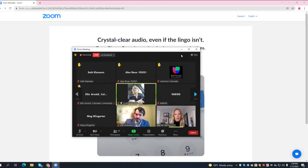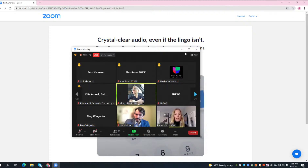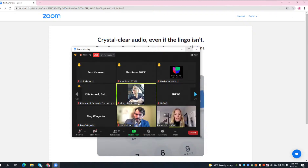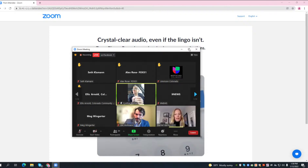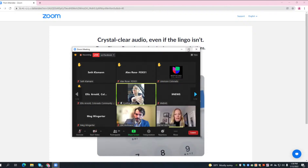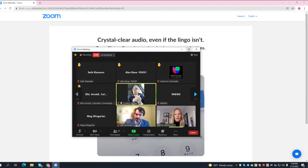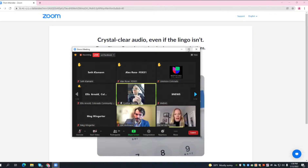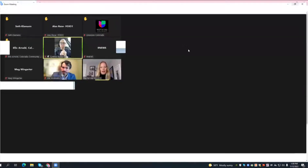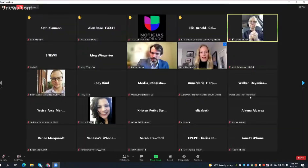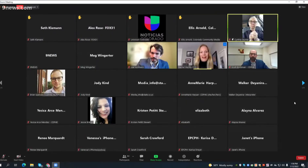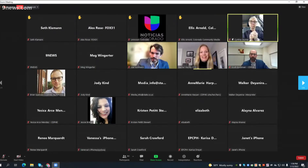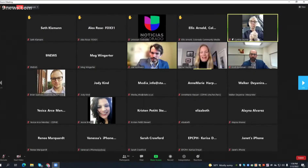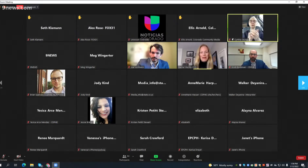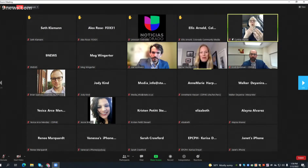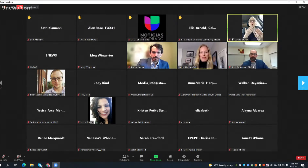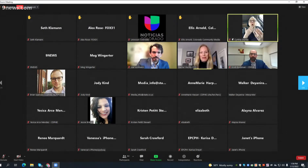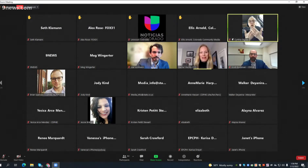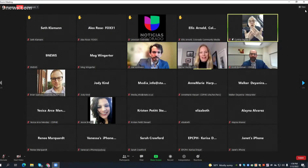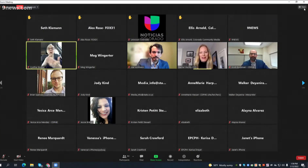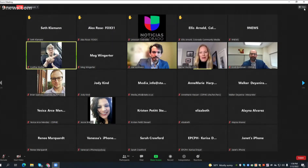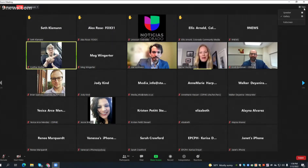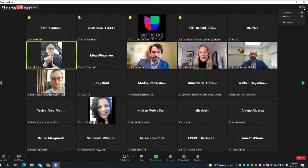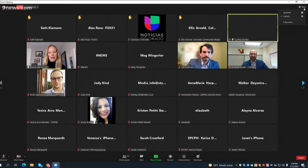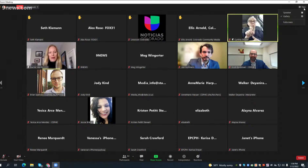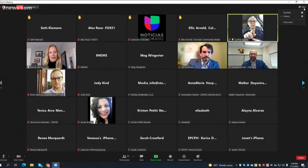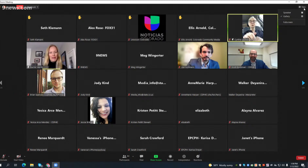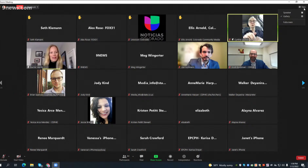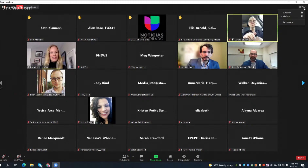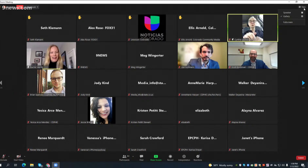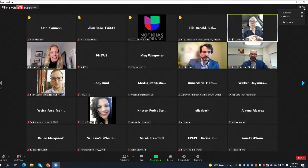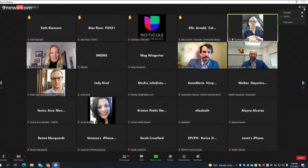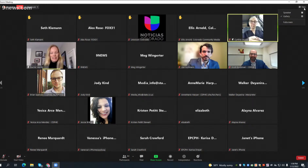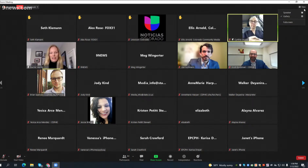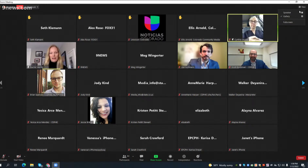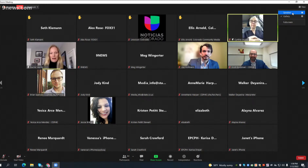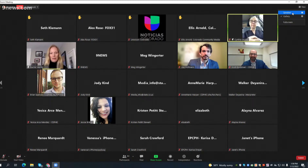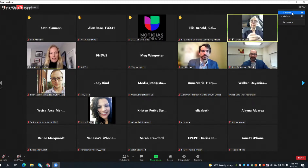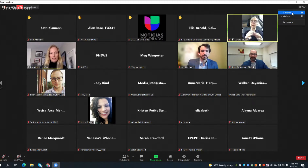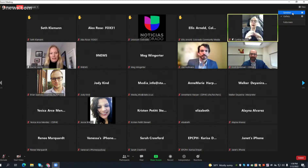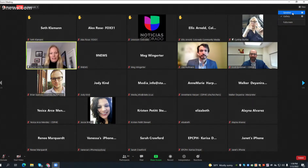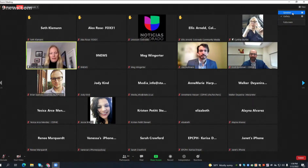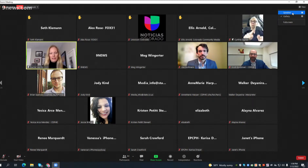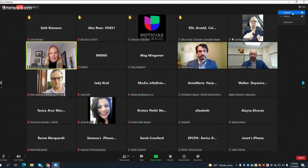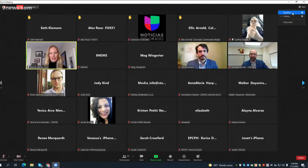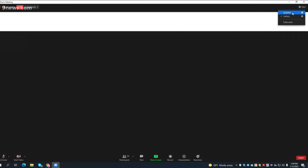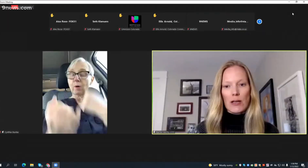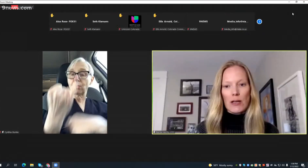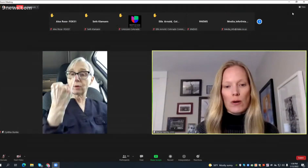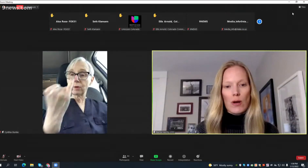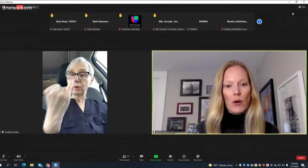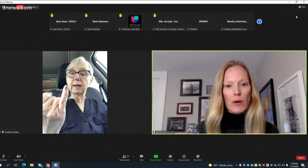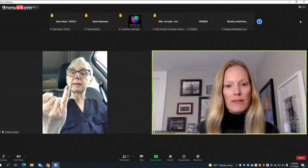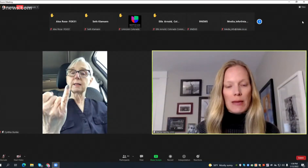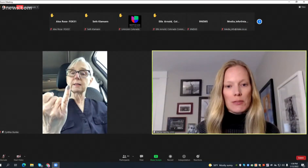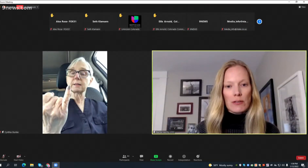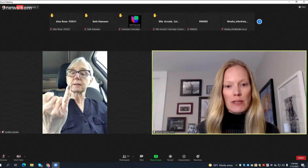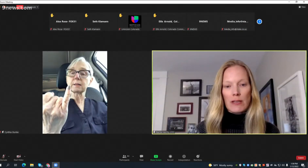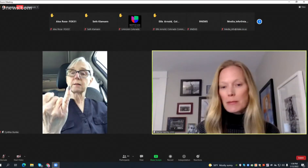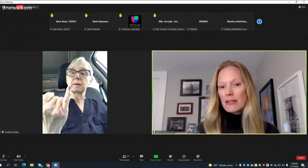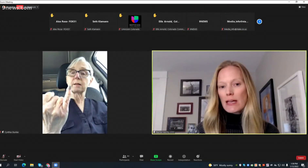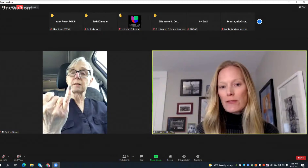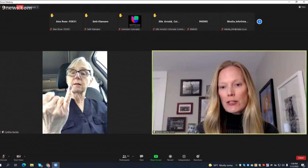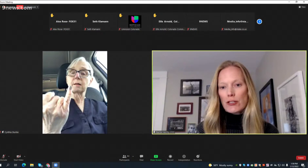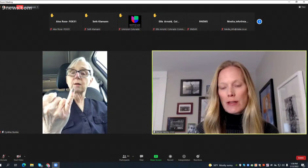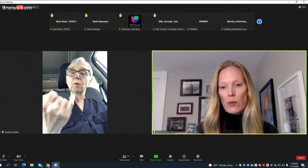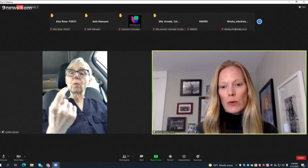Yeah, great question. I think I would probably agree with both of your ideas there on potential differences. So one of them certainly